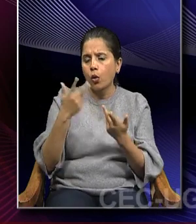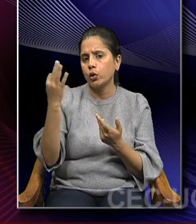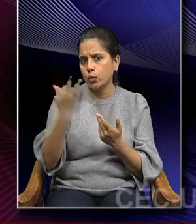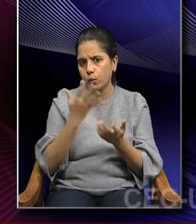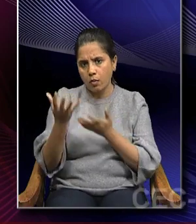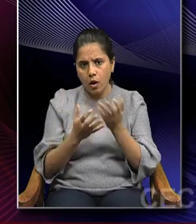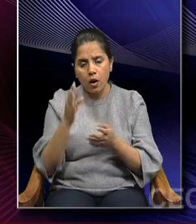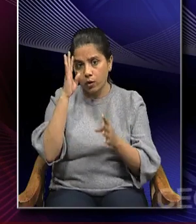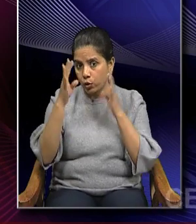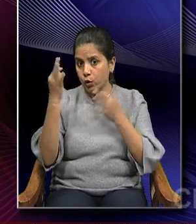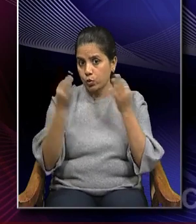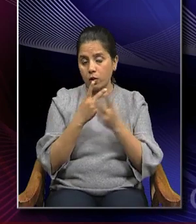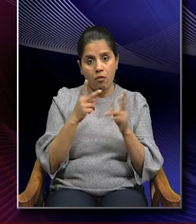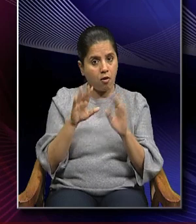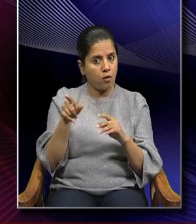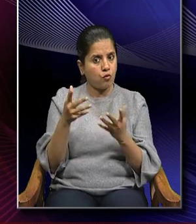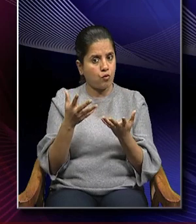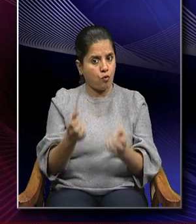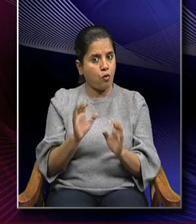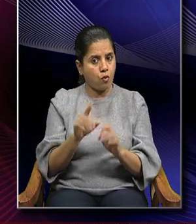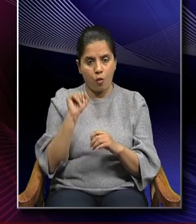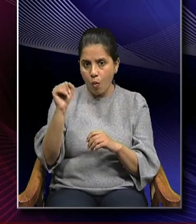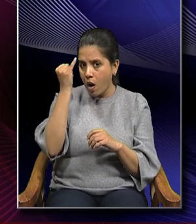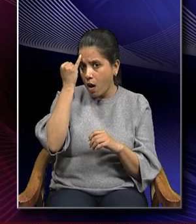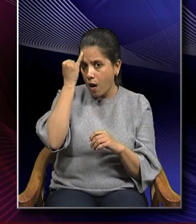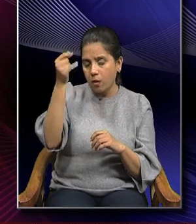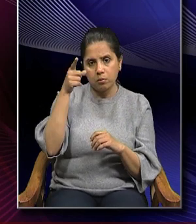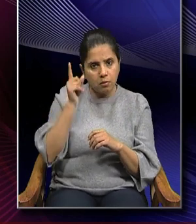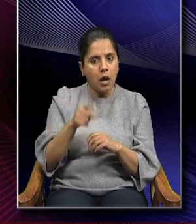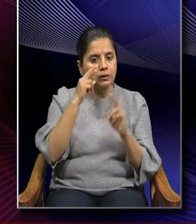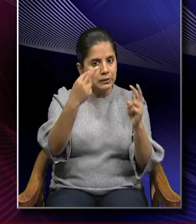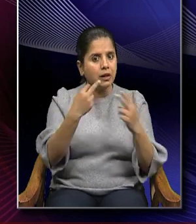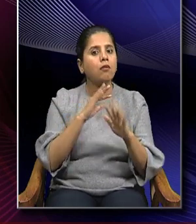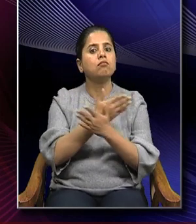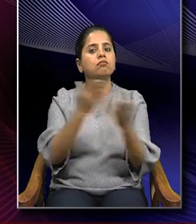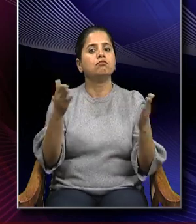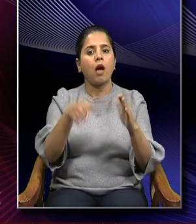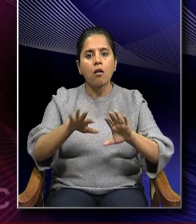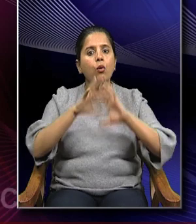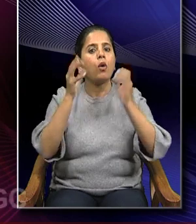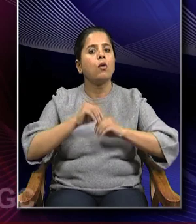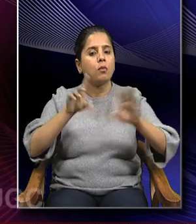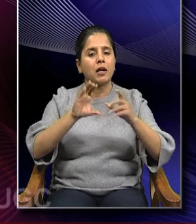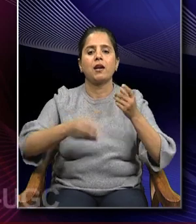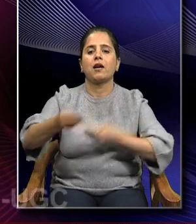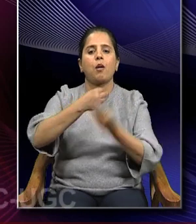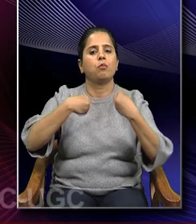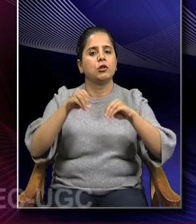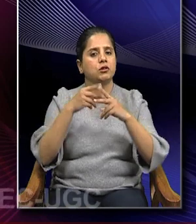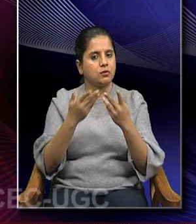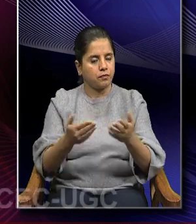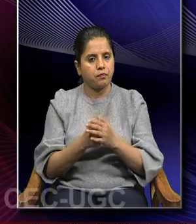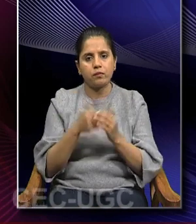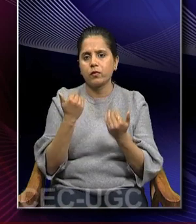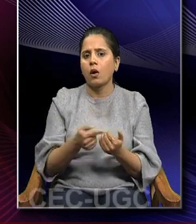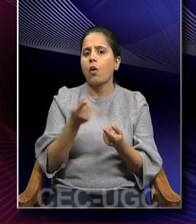or innovative marketer wants that his idea must see this stage, that is called commercialization. Here